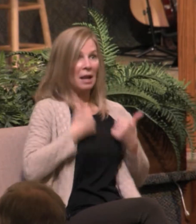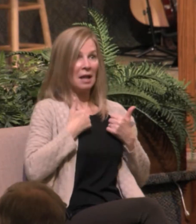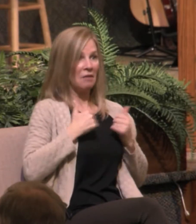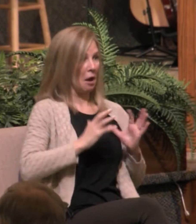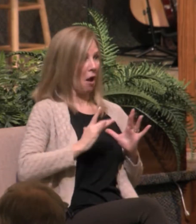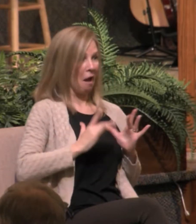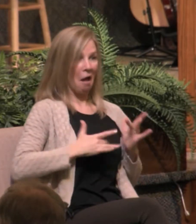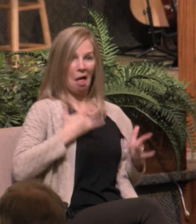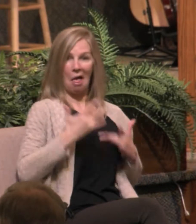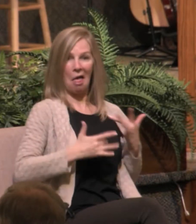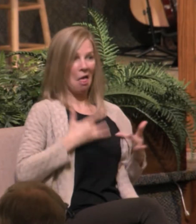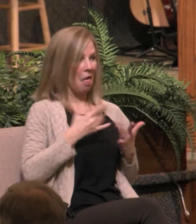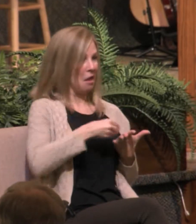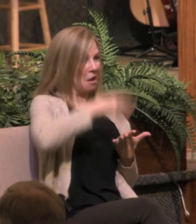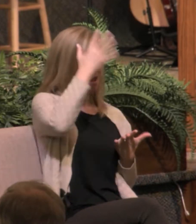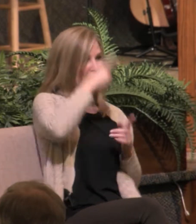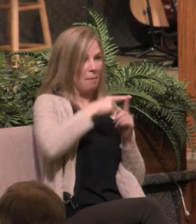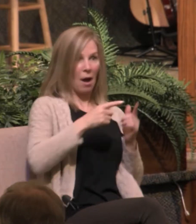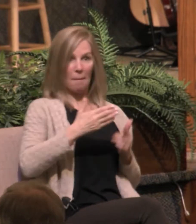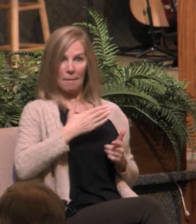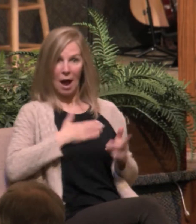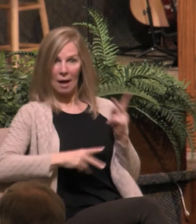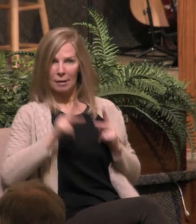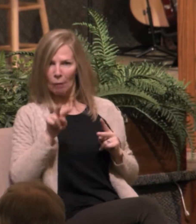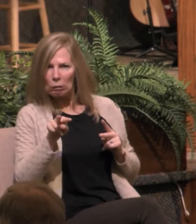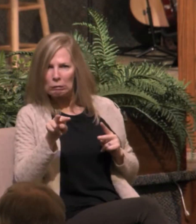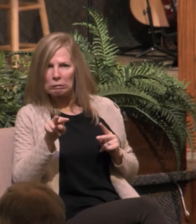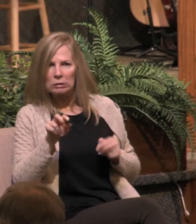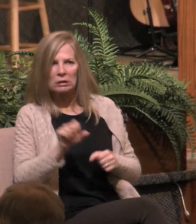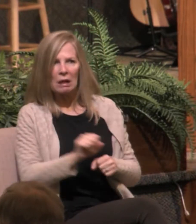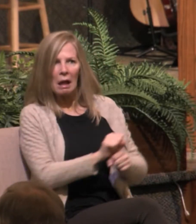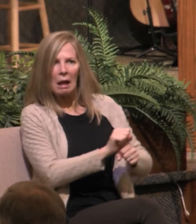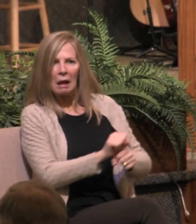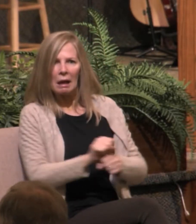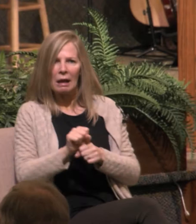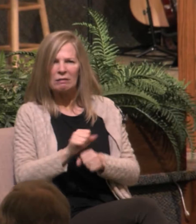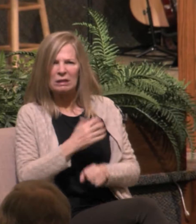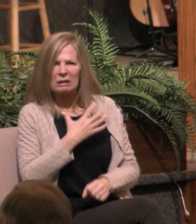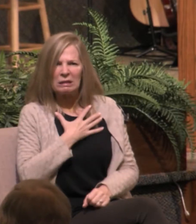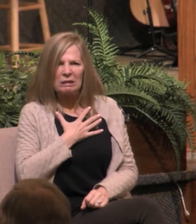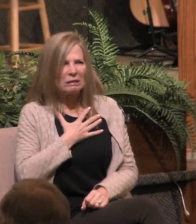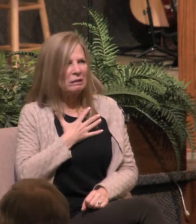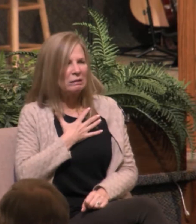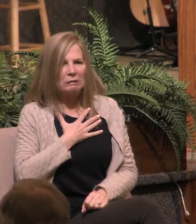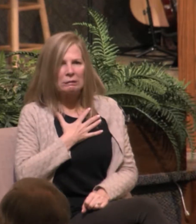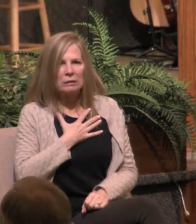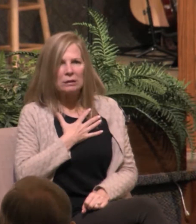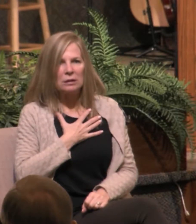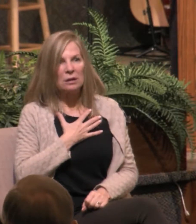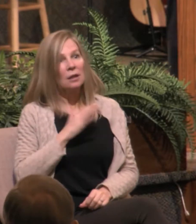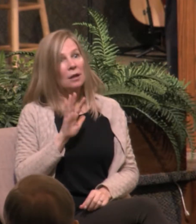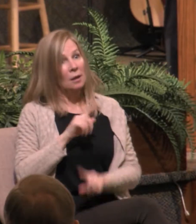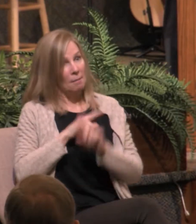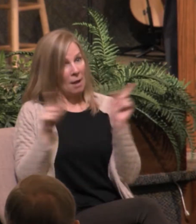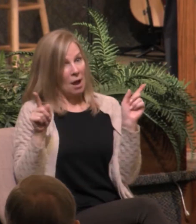were slaves. It was a miserable existence. But rather than being thankful,